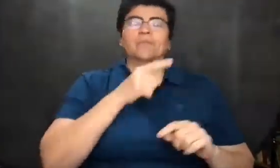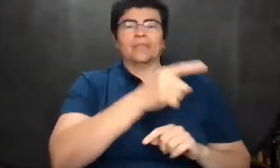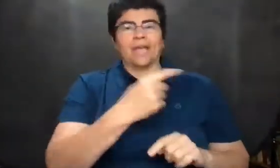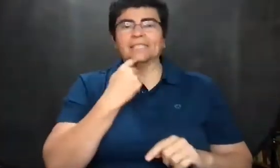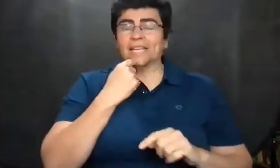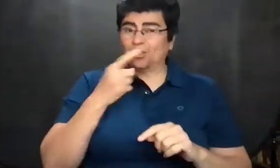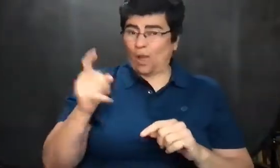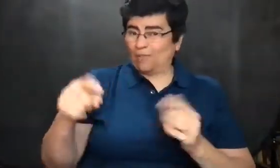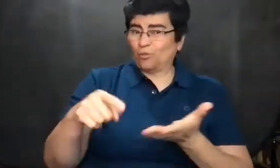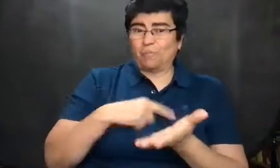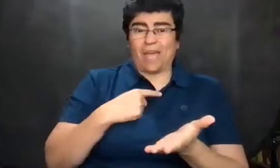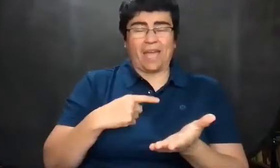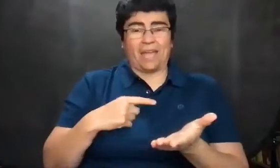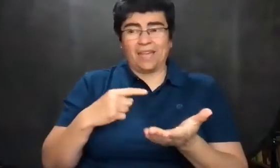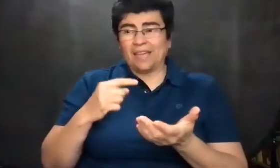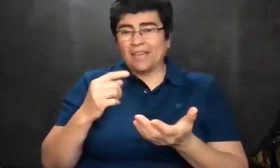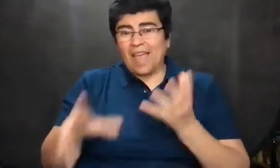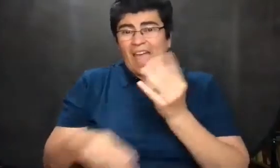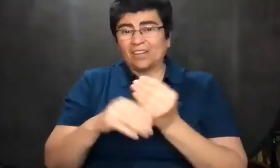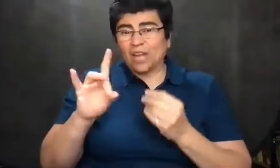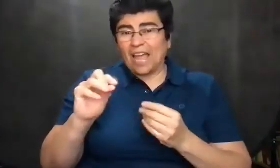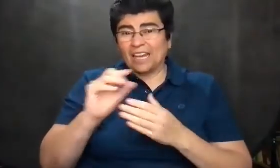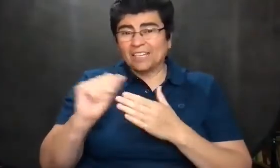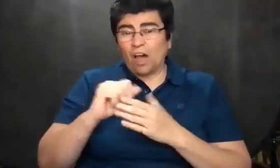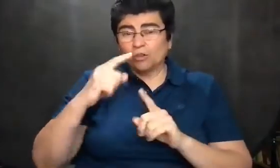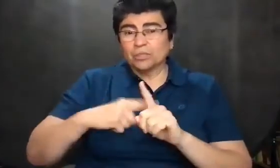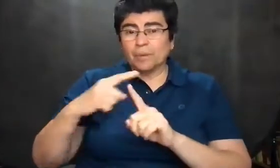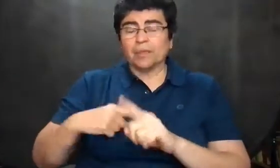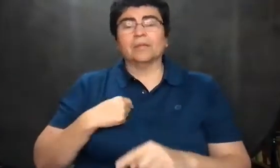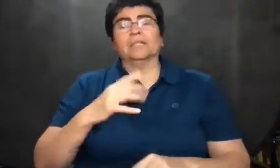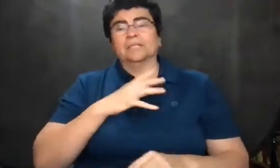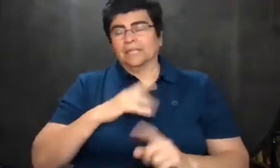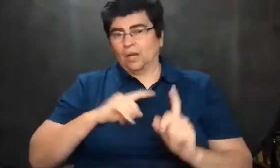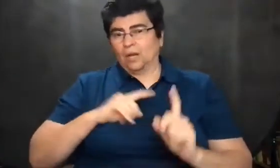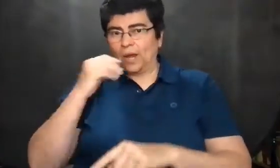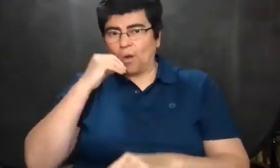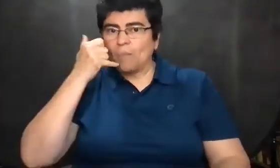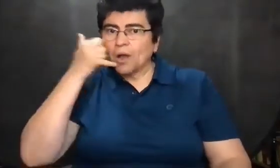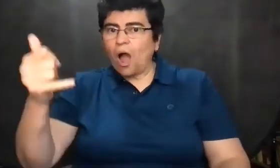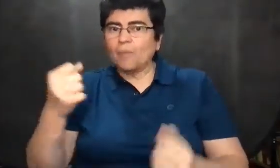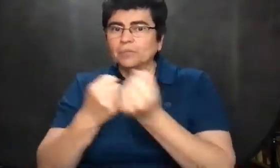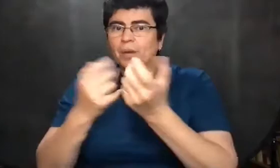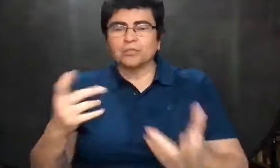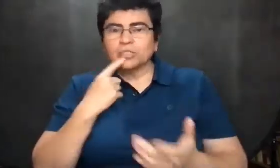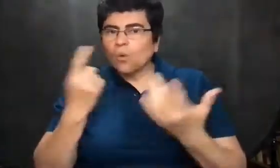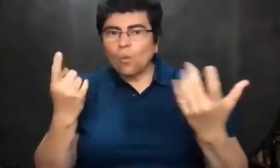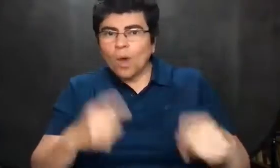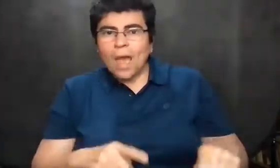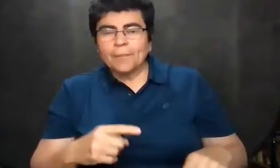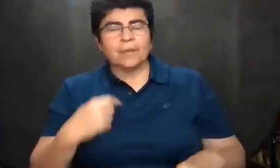us. Can you pay us an extra $80 a month? And then I went home and I called my sponsor and she said, what happened? And I said, they want me to pay an extra $80